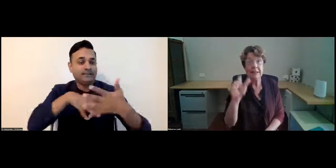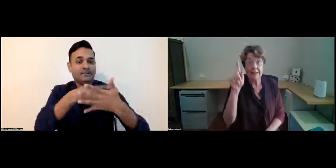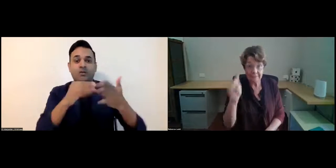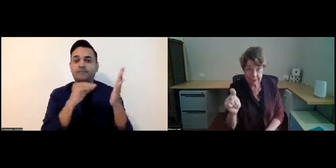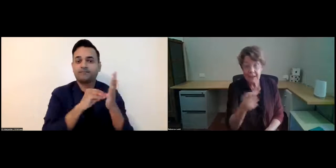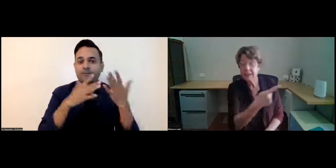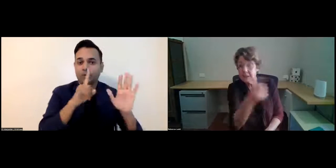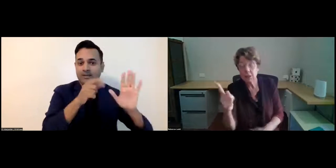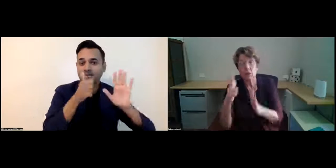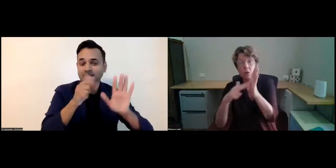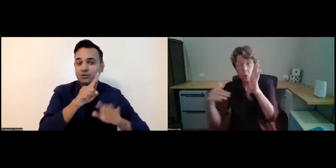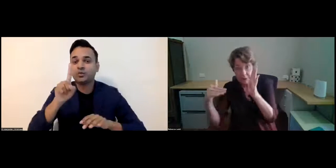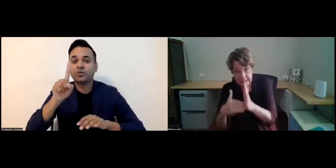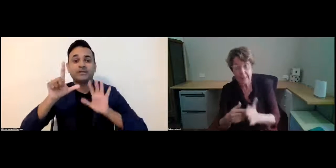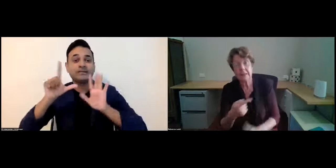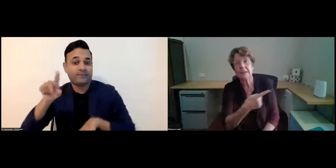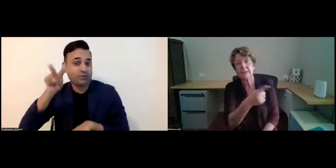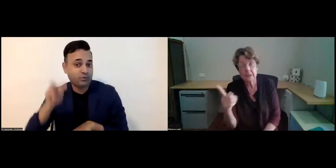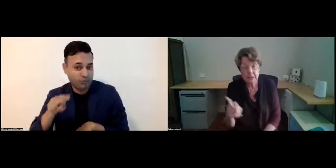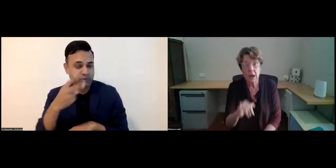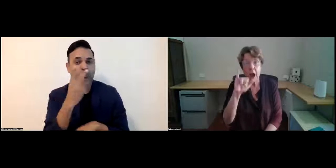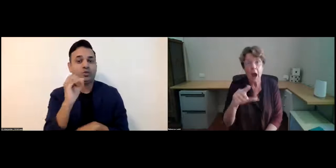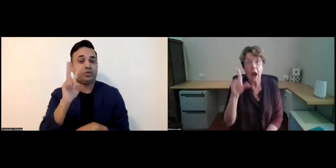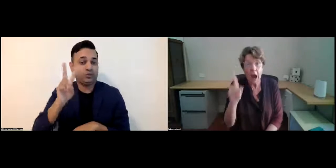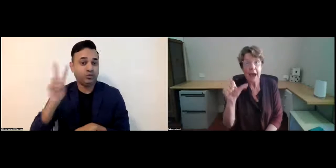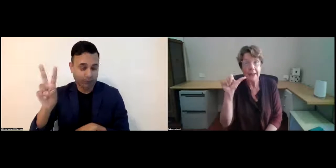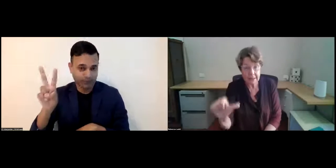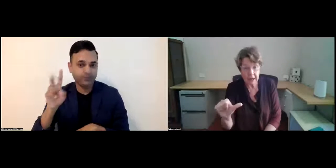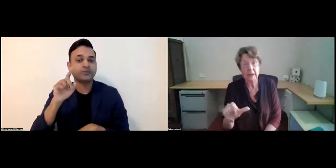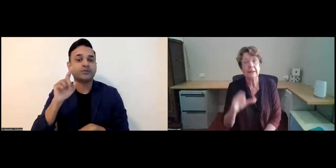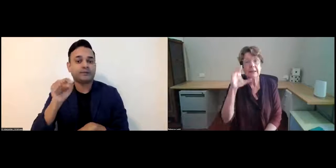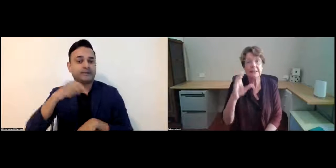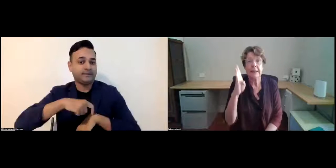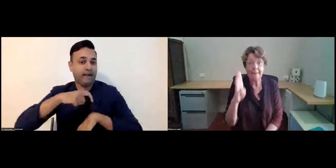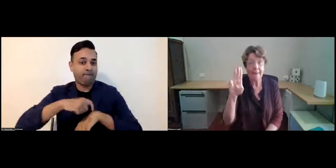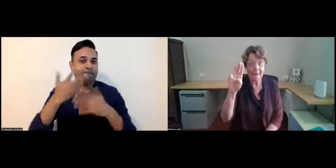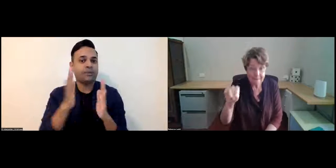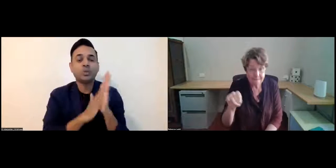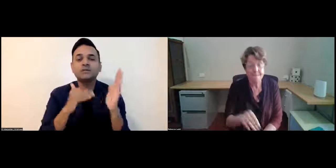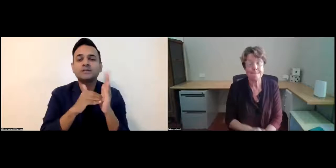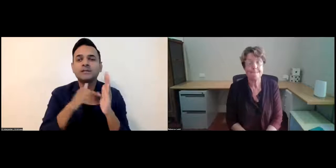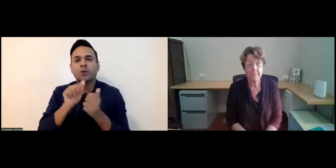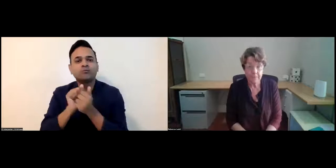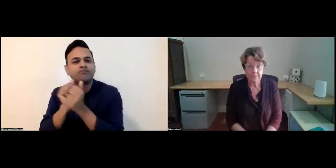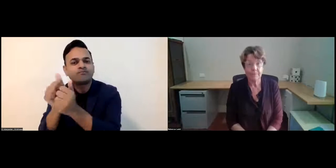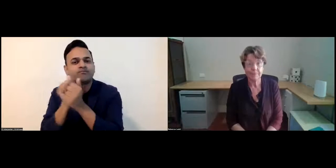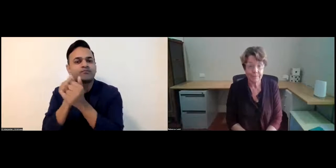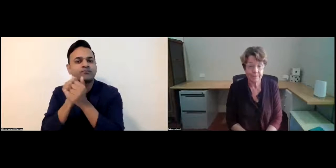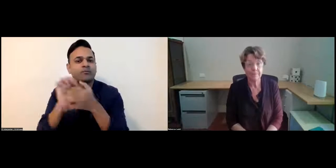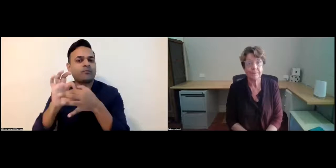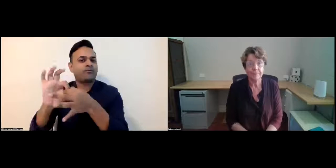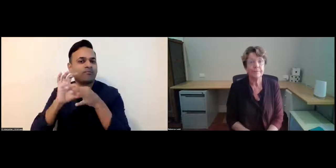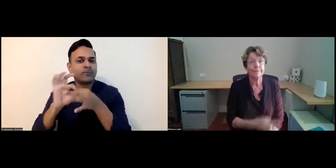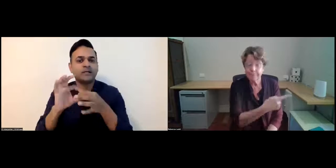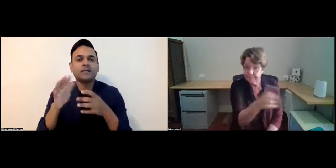Forum Secretariat, PIFS, and CBM. Thank you all for joining us today. This event is about